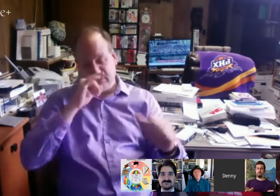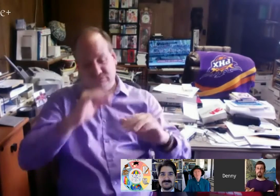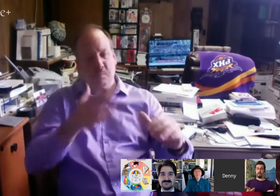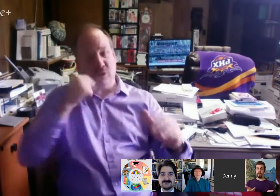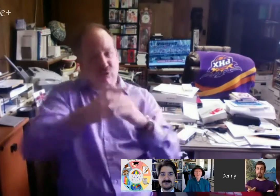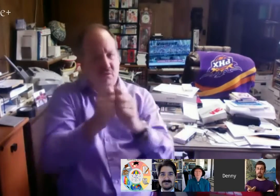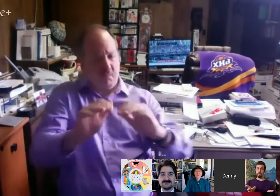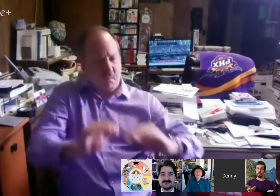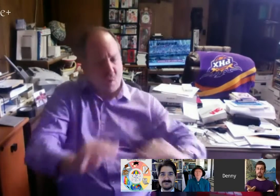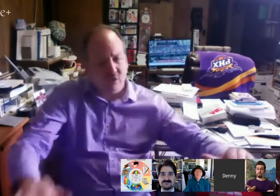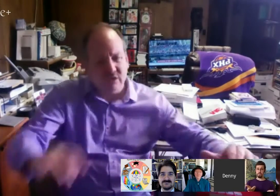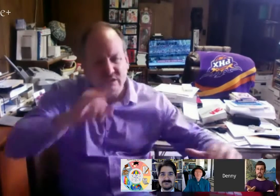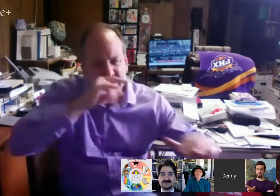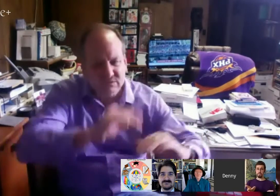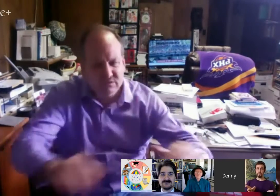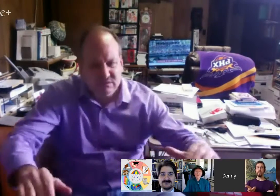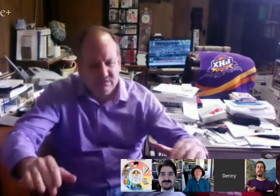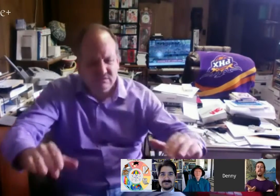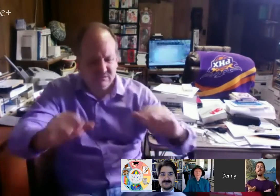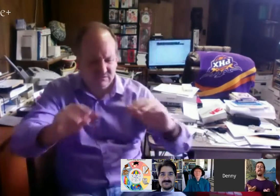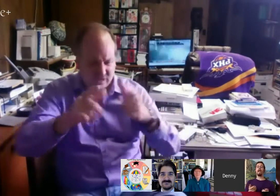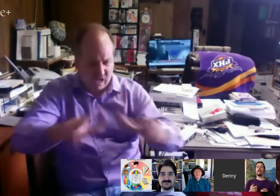acquisition of my language,